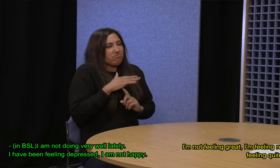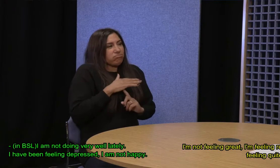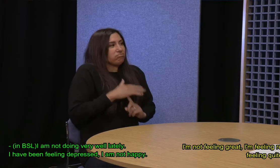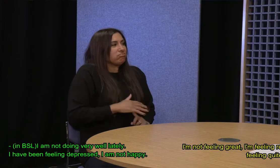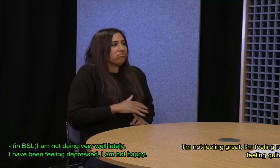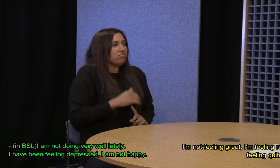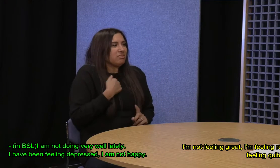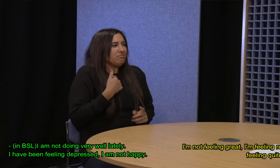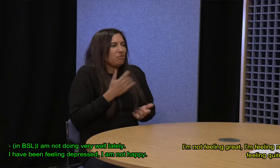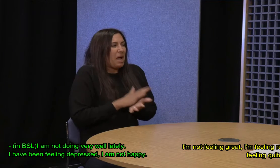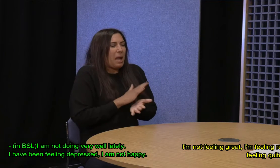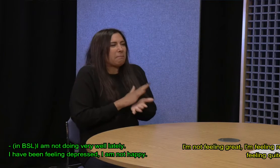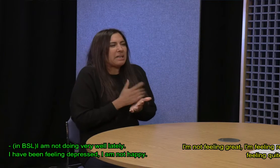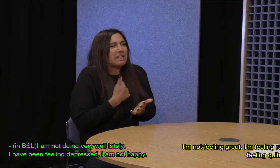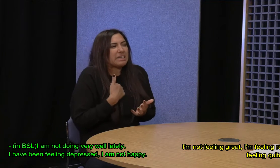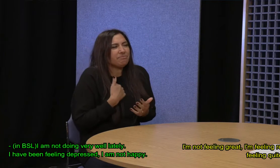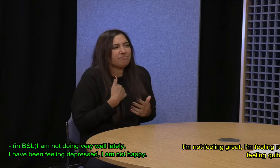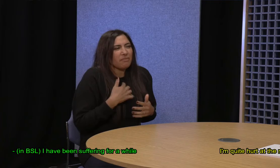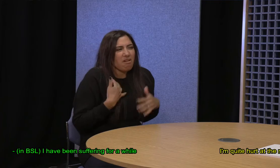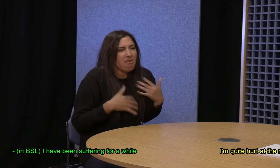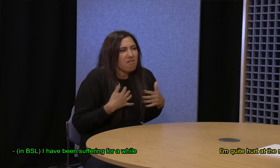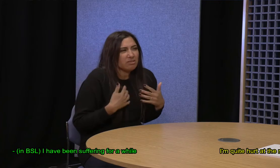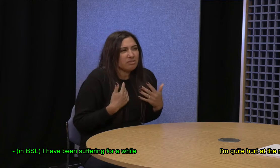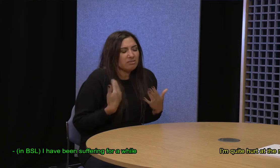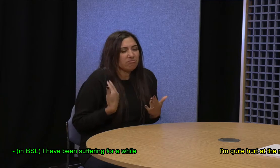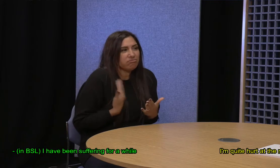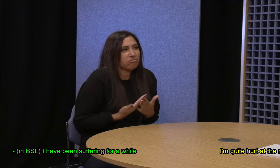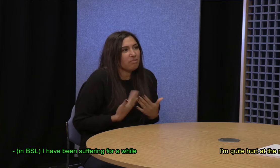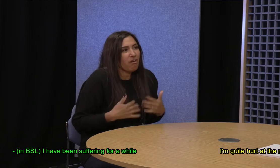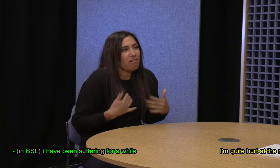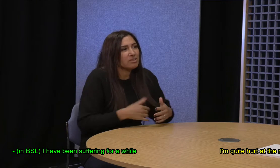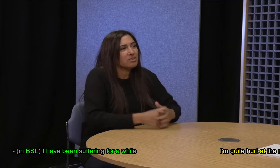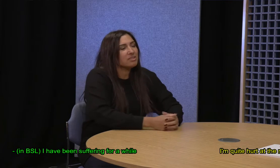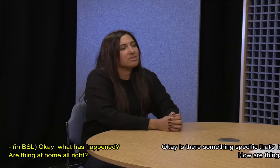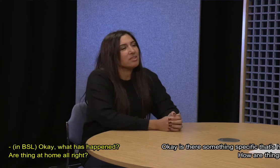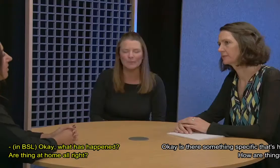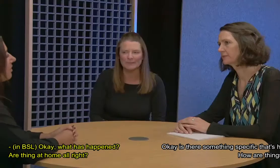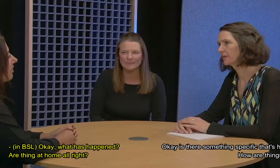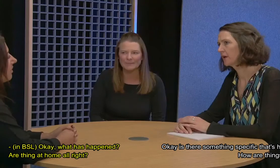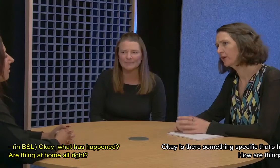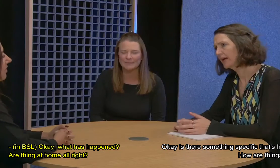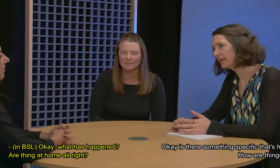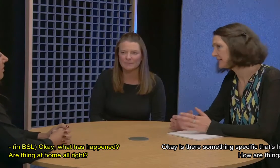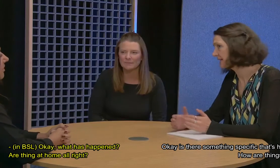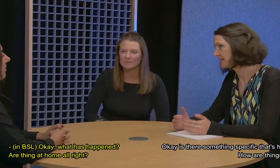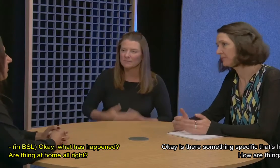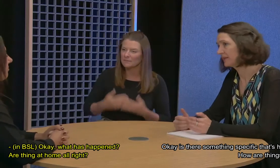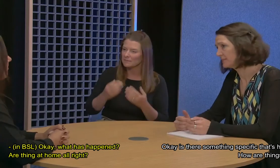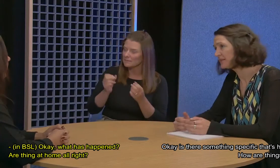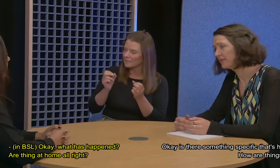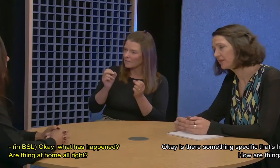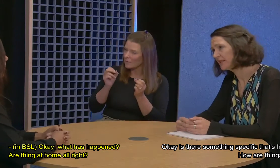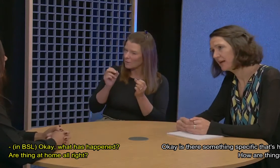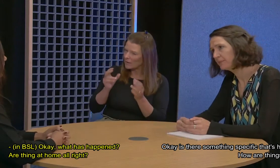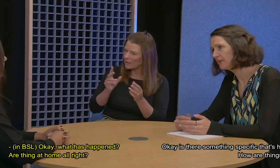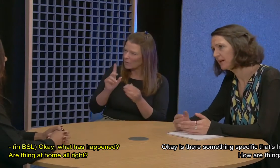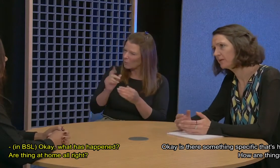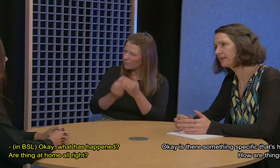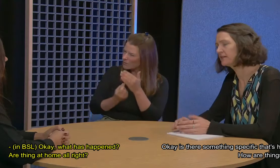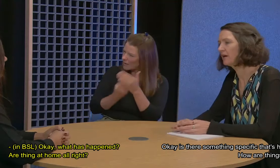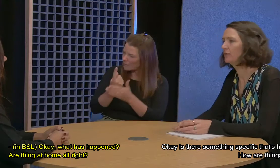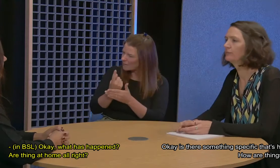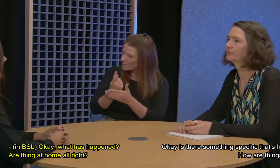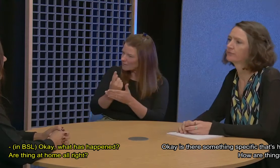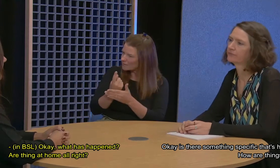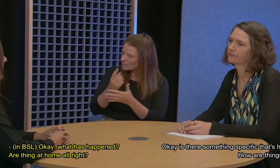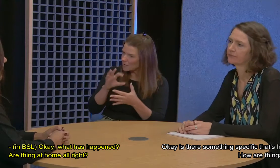I'm not feeling great. I'm feeling really down, feeling quite unhappy and quite hurt at the moment. Okay, and is there something specific that's happened? How are